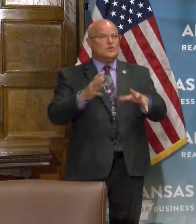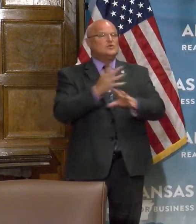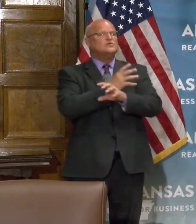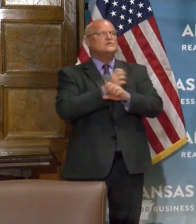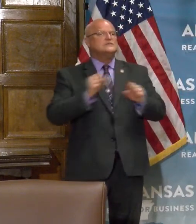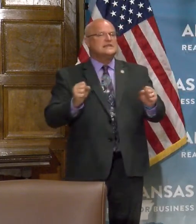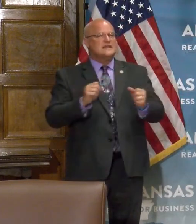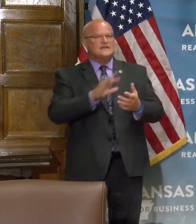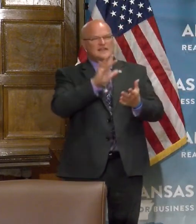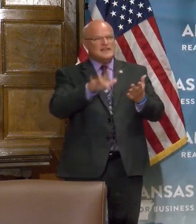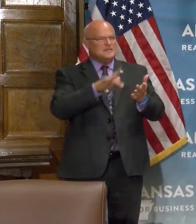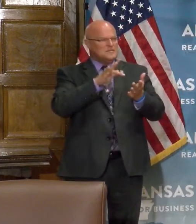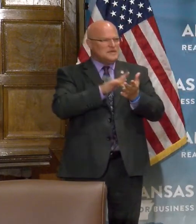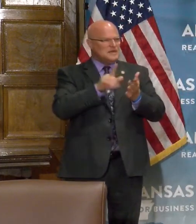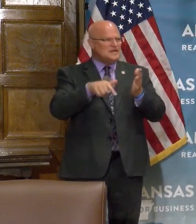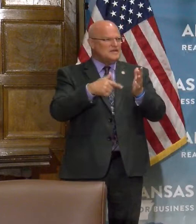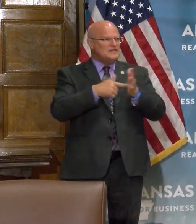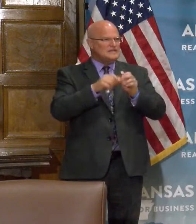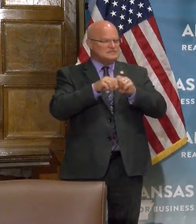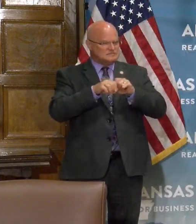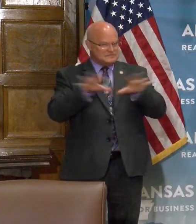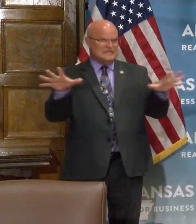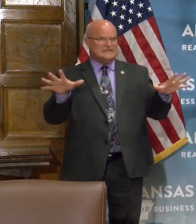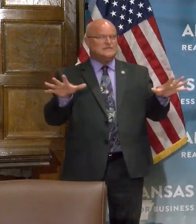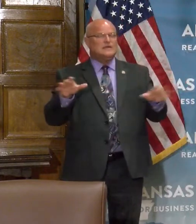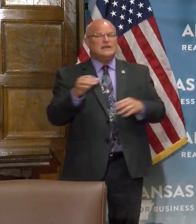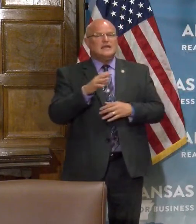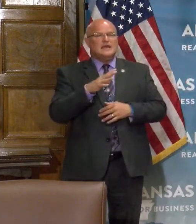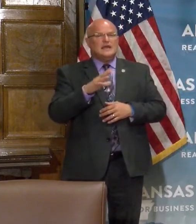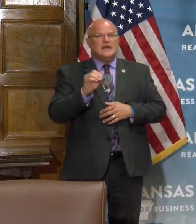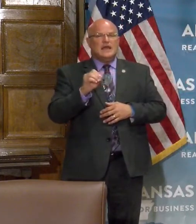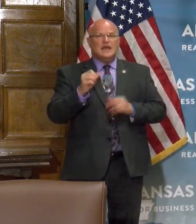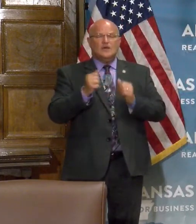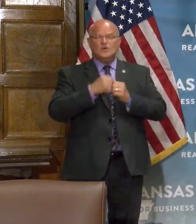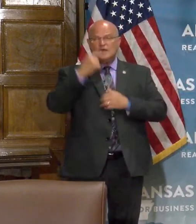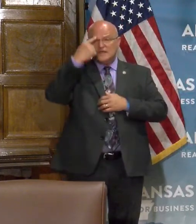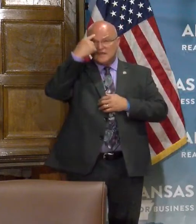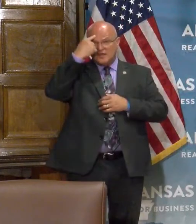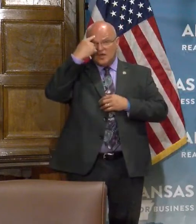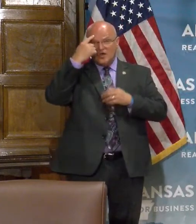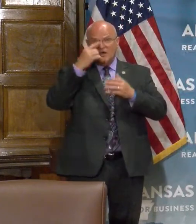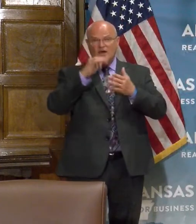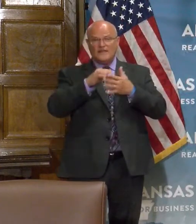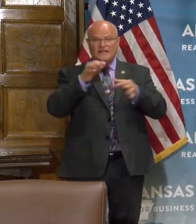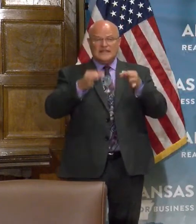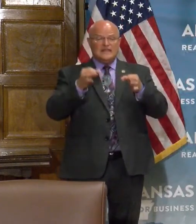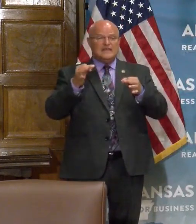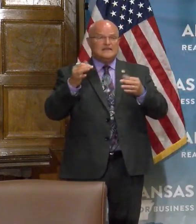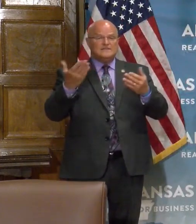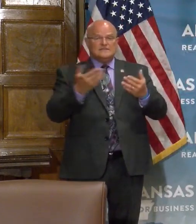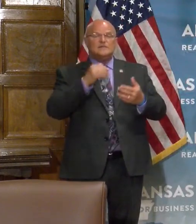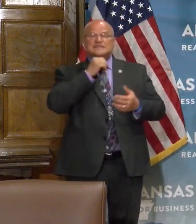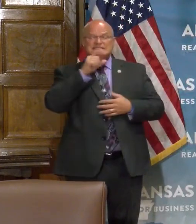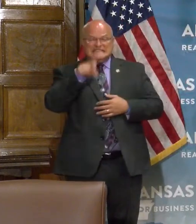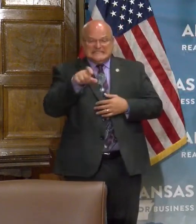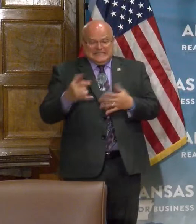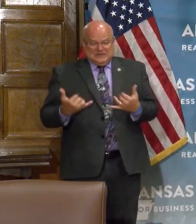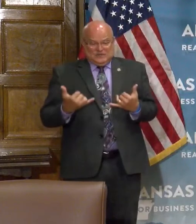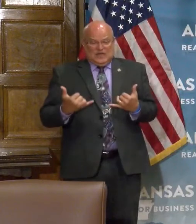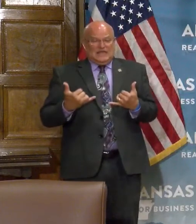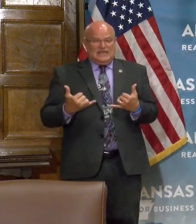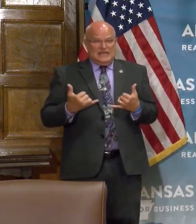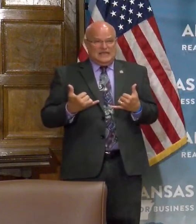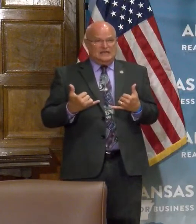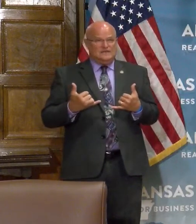safe in the middle of an epidemic, and with the thought that if something didn't need to be done right at